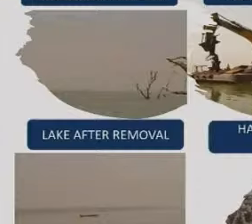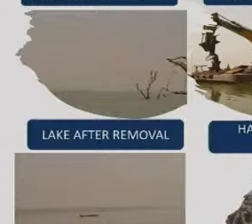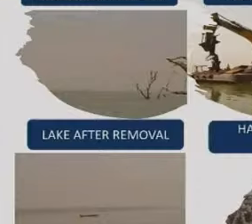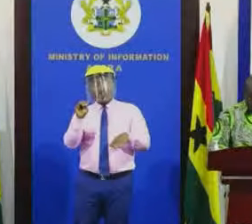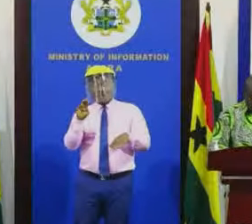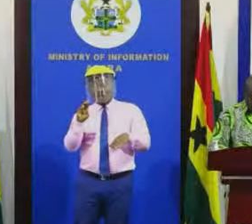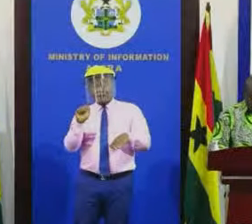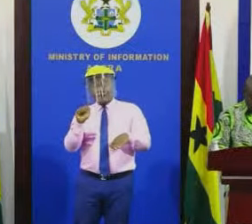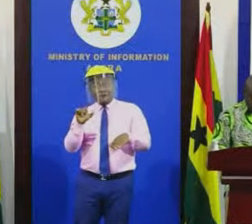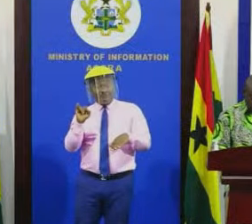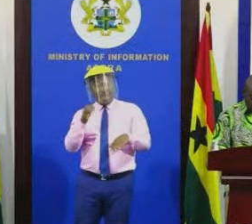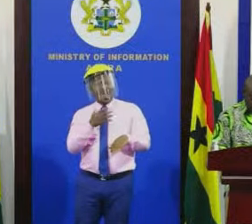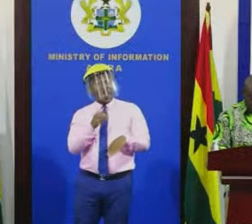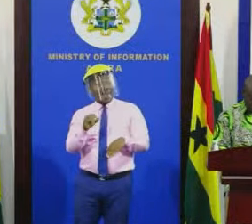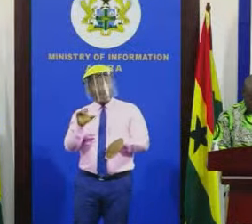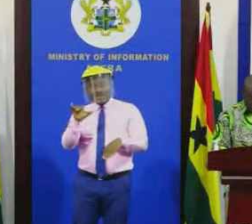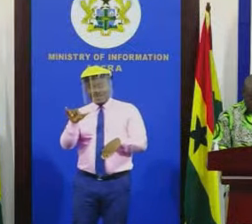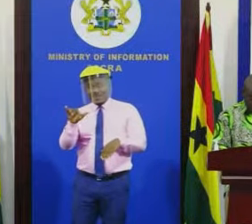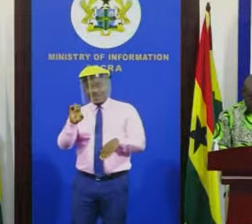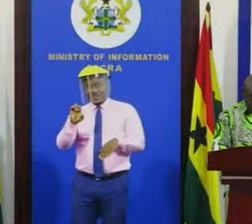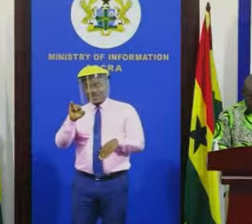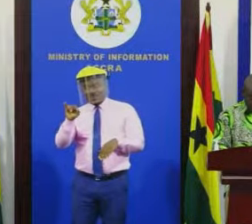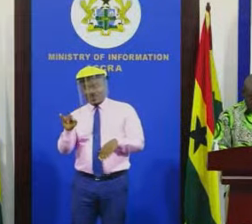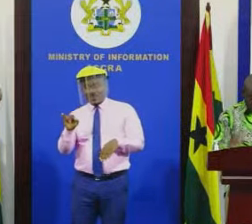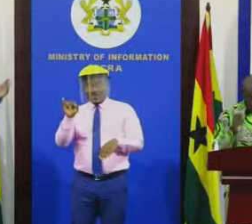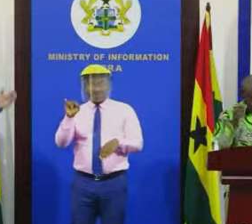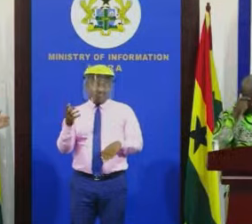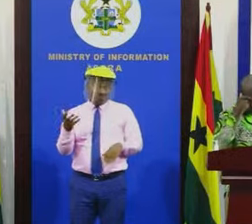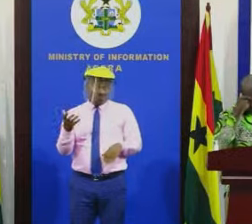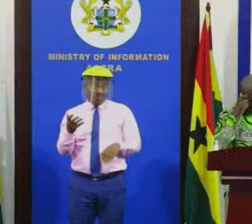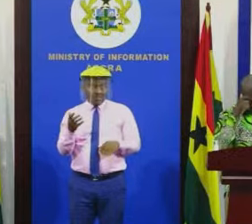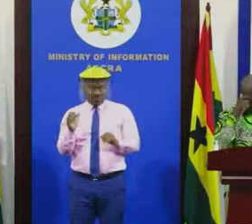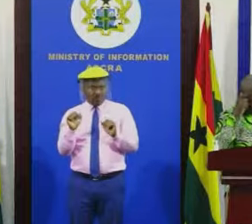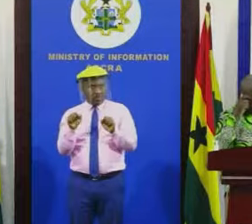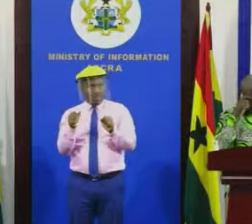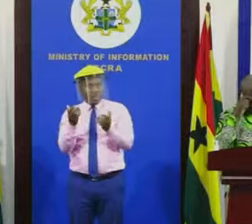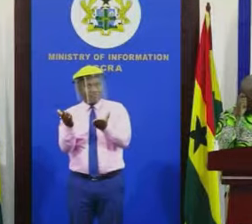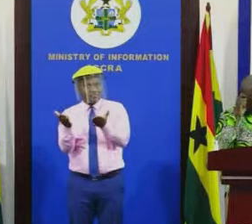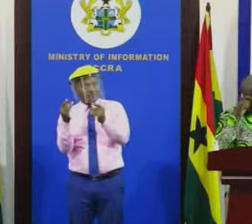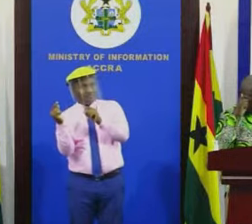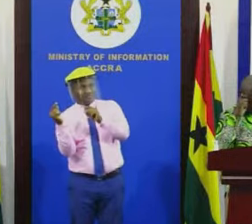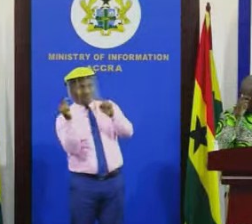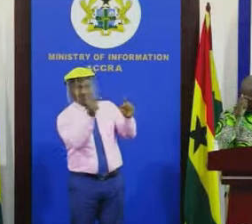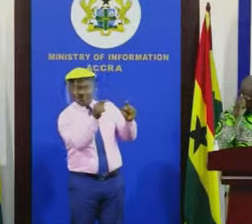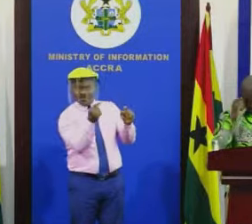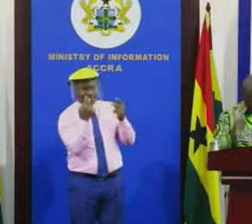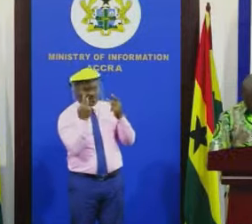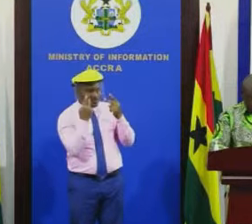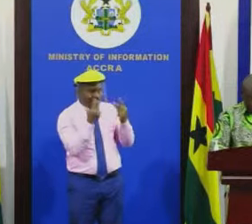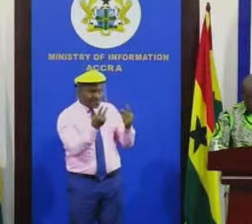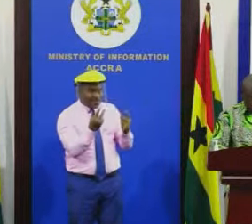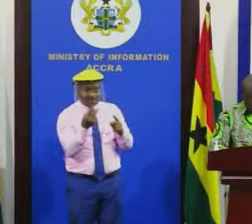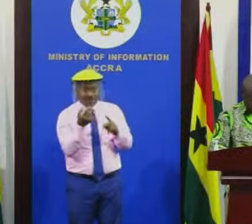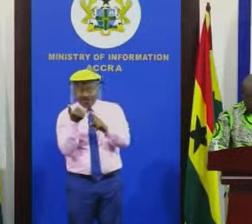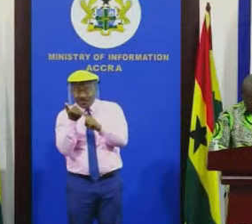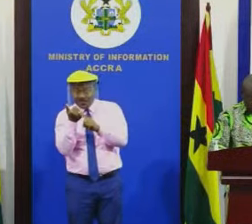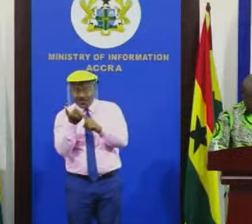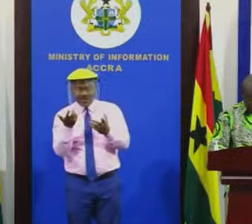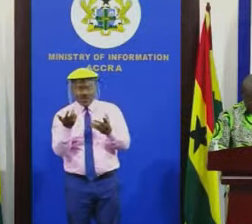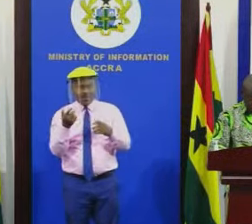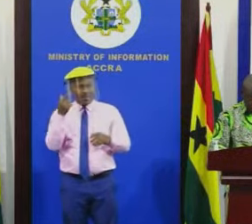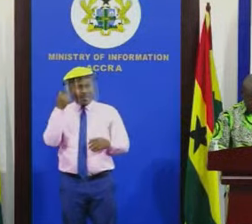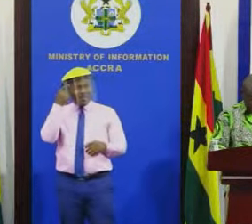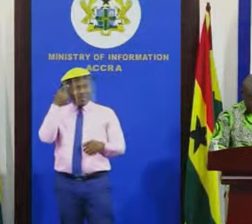Yeji. We can facilitate your visit so that you go and see them for yourself. They are not what most people are thinking